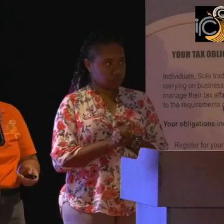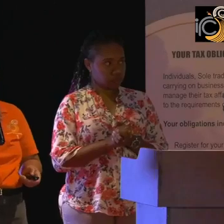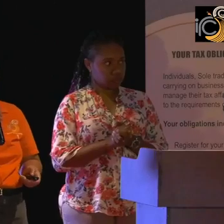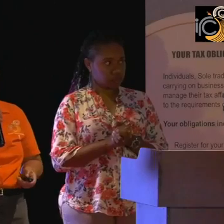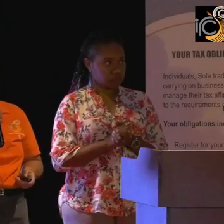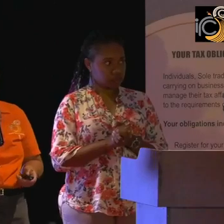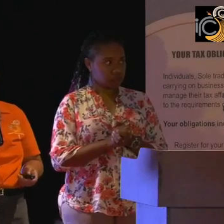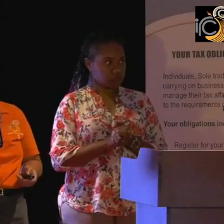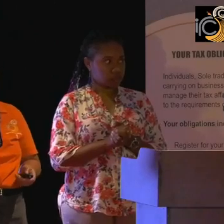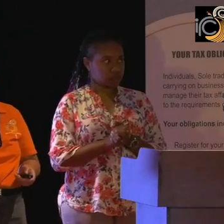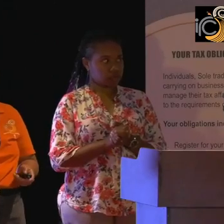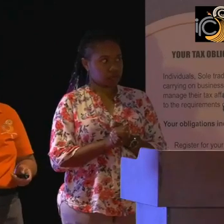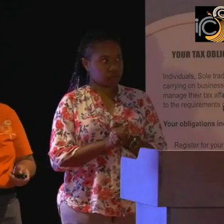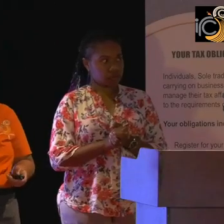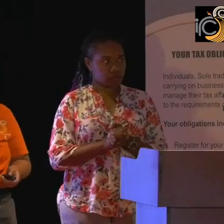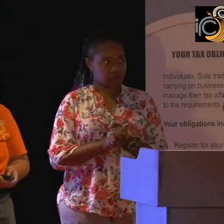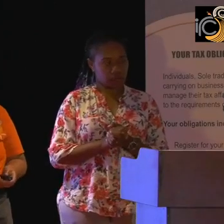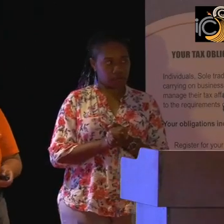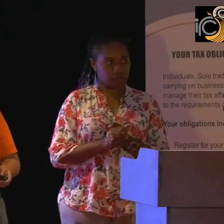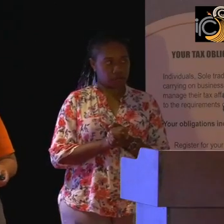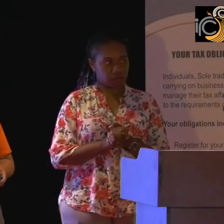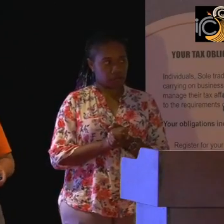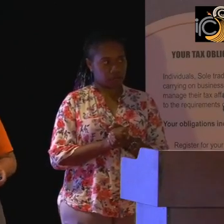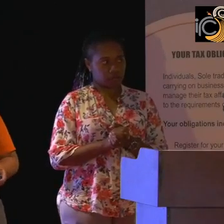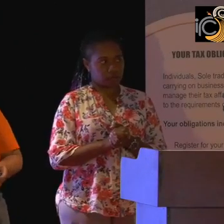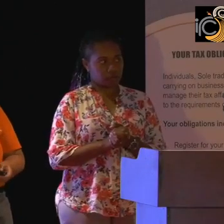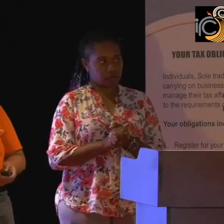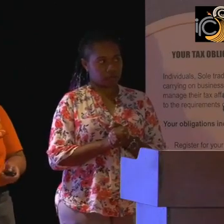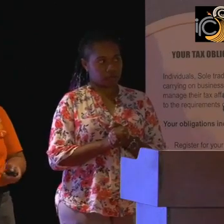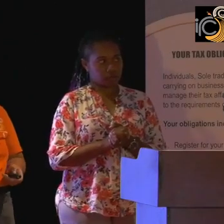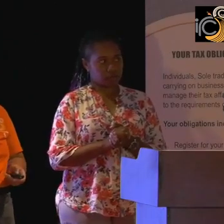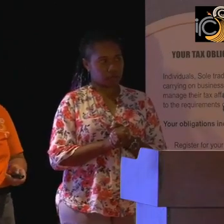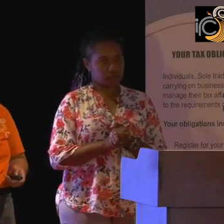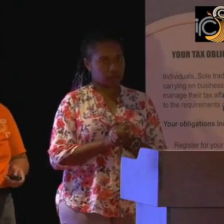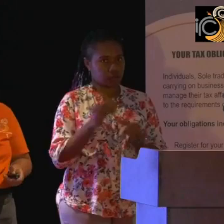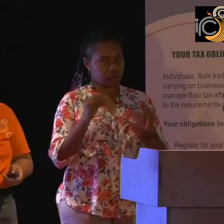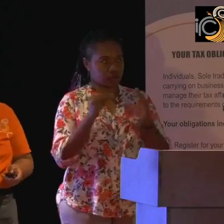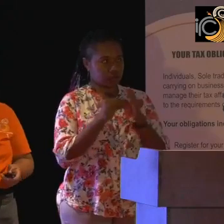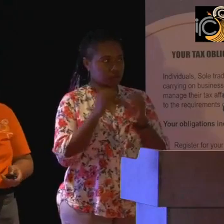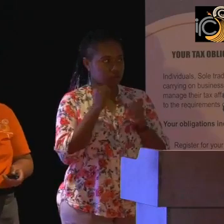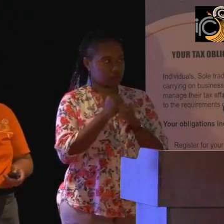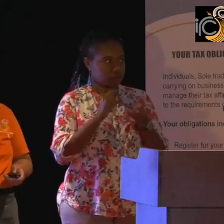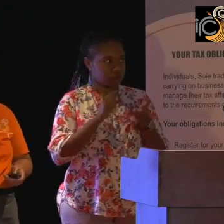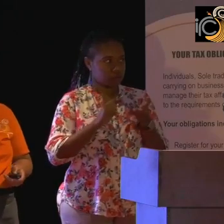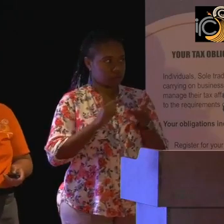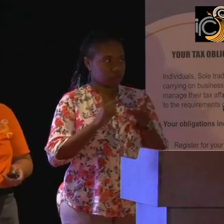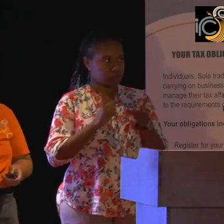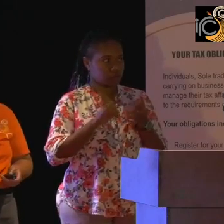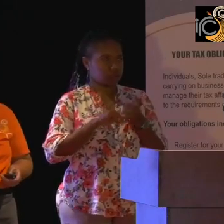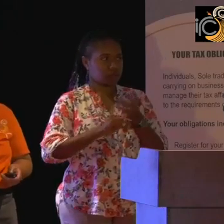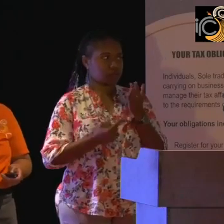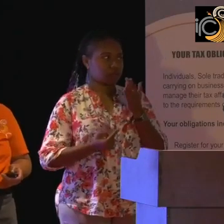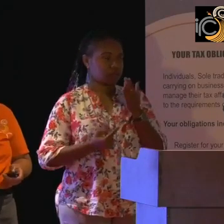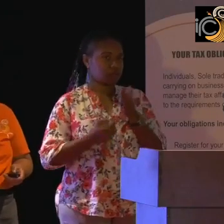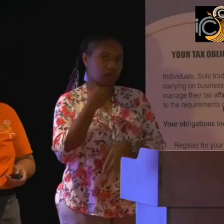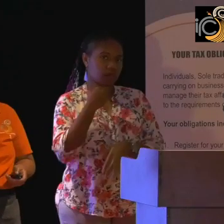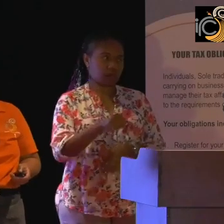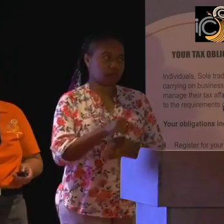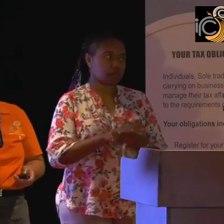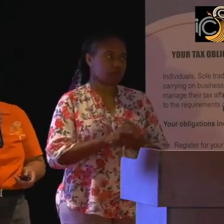Number one is the bank check or government checks. We no longer issue